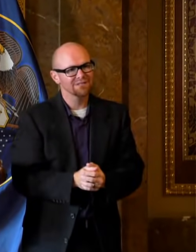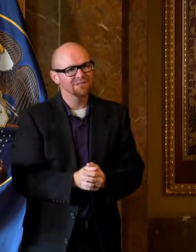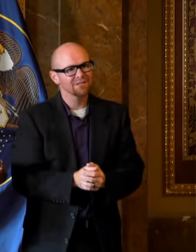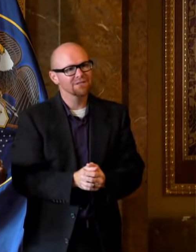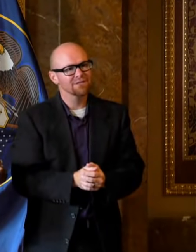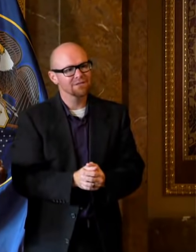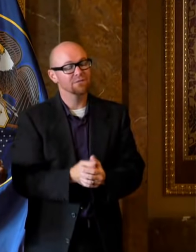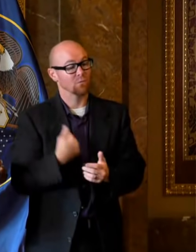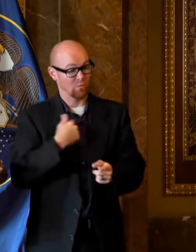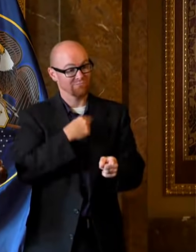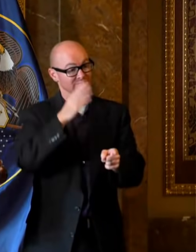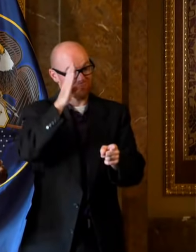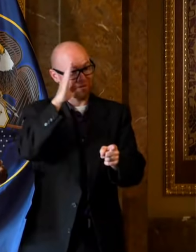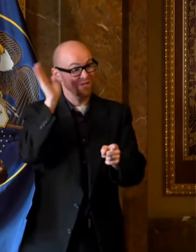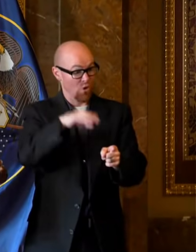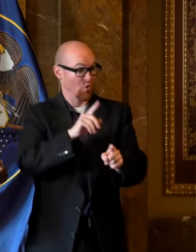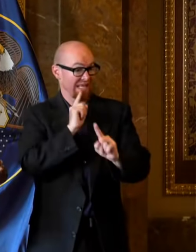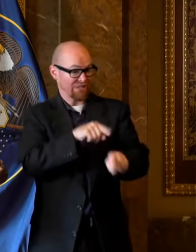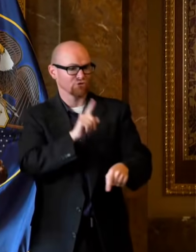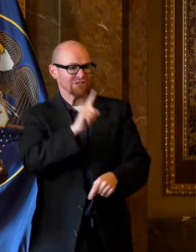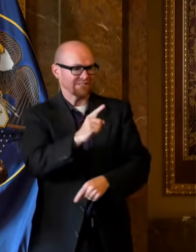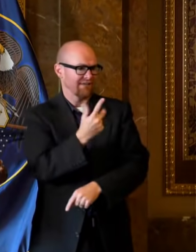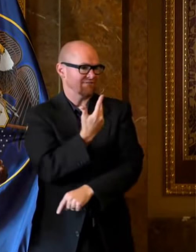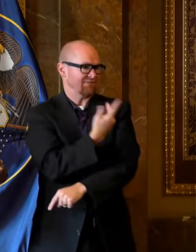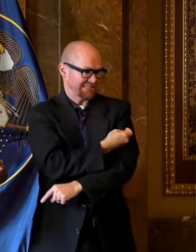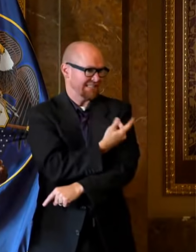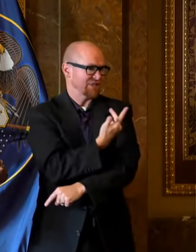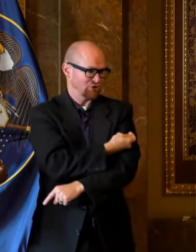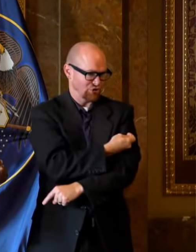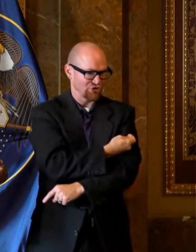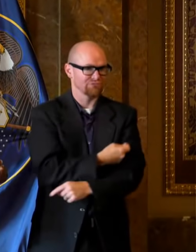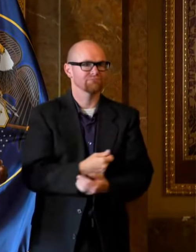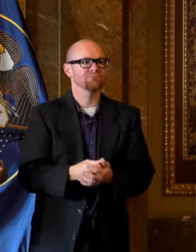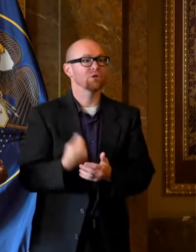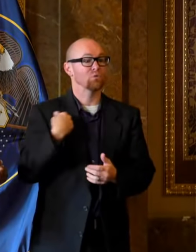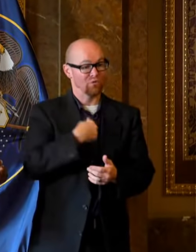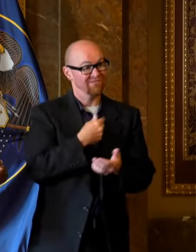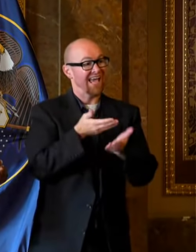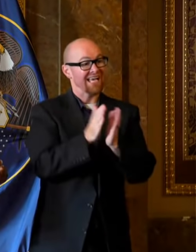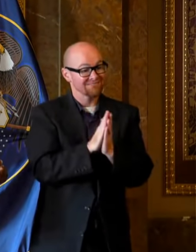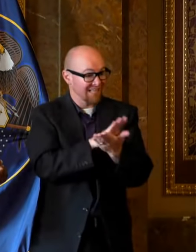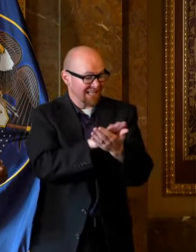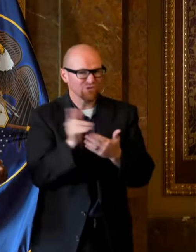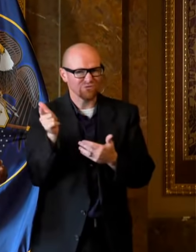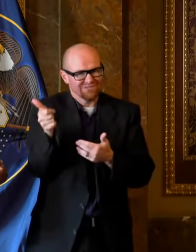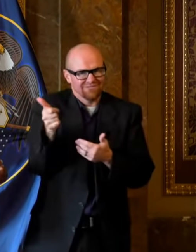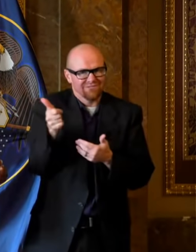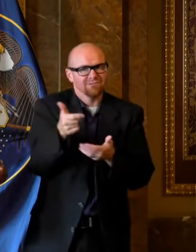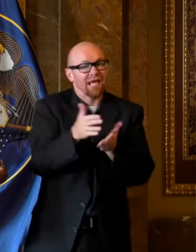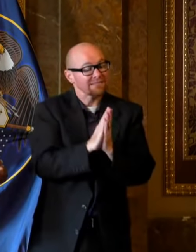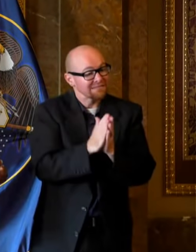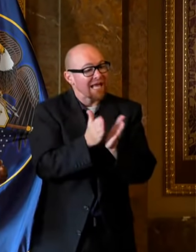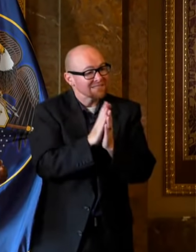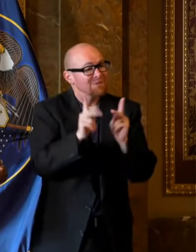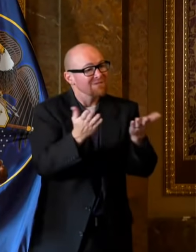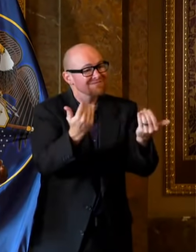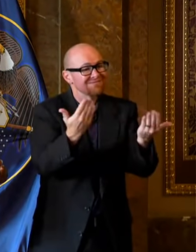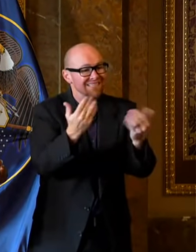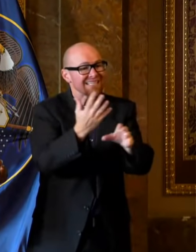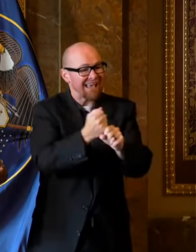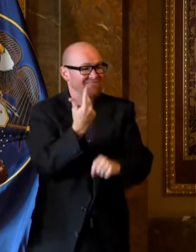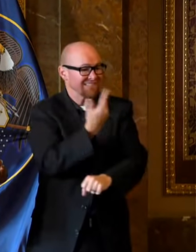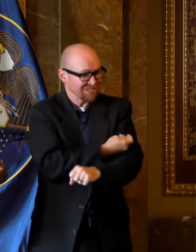know that the answer is vaccine. Yeah. And we've been asking nicely. We've been asking nicely.